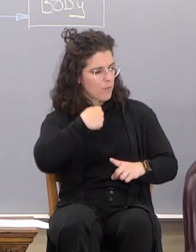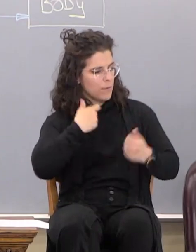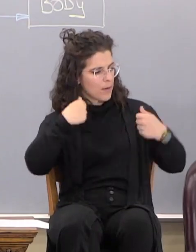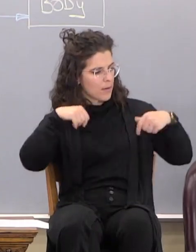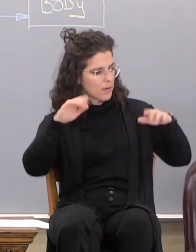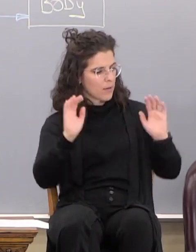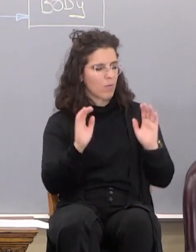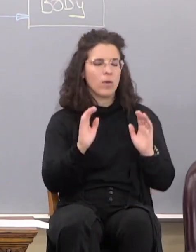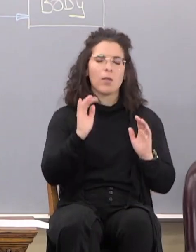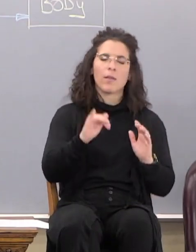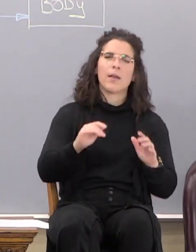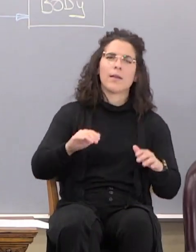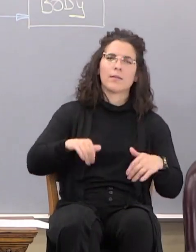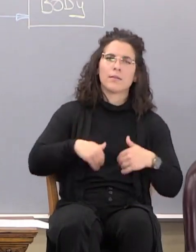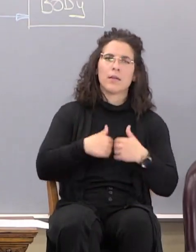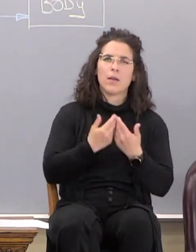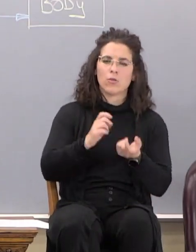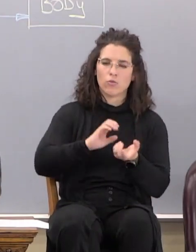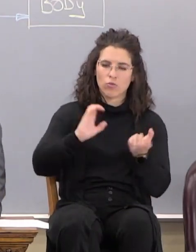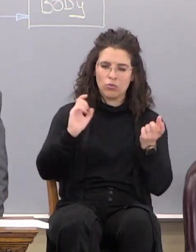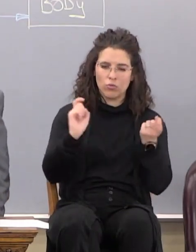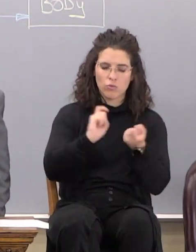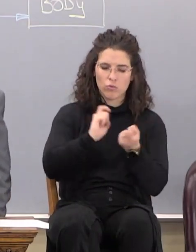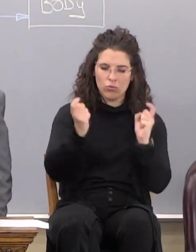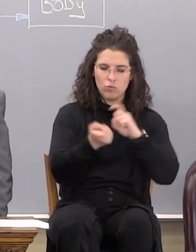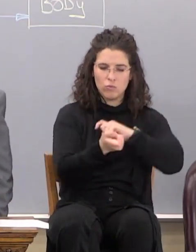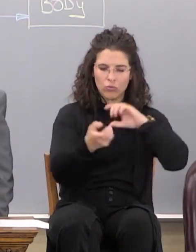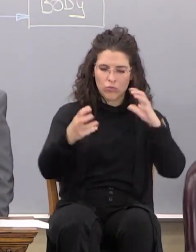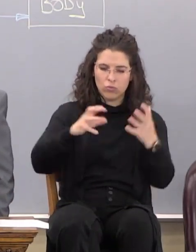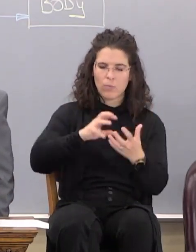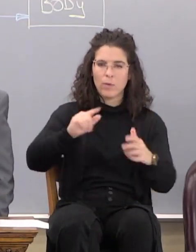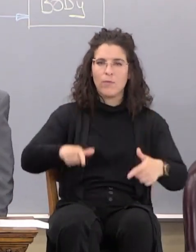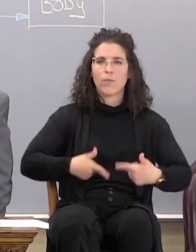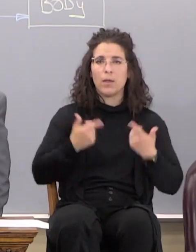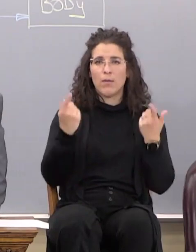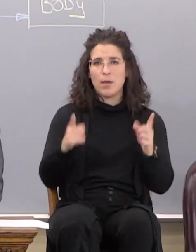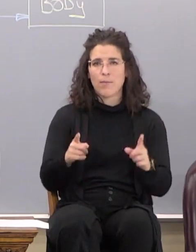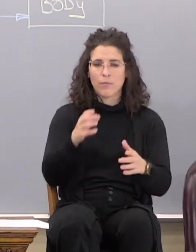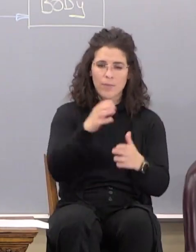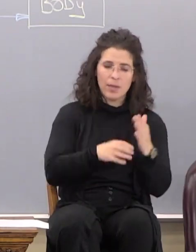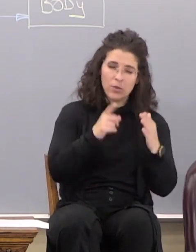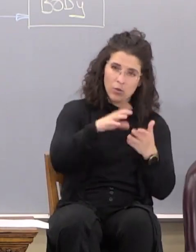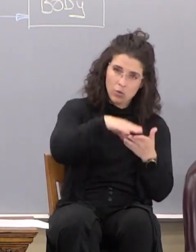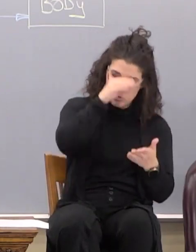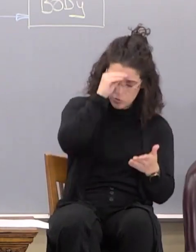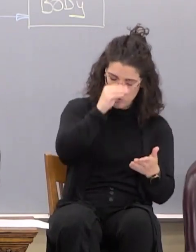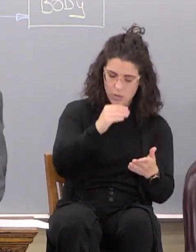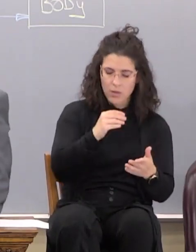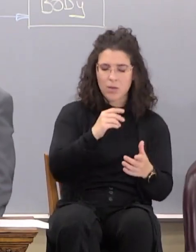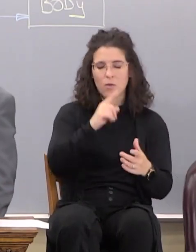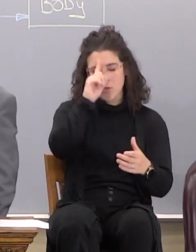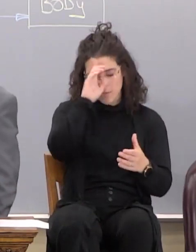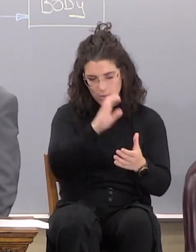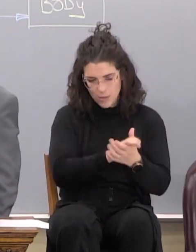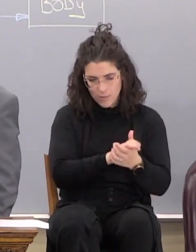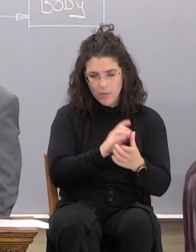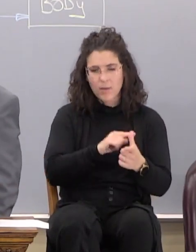life comes. So in the passage, you're learning some truth, you're believing it, and then you're choosing to